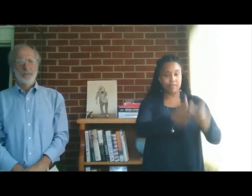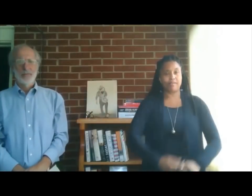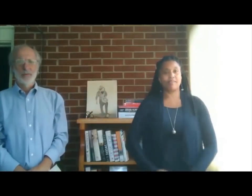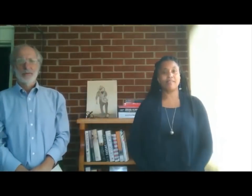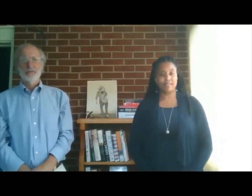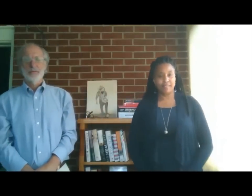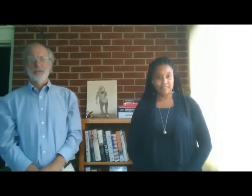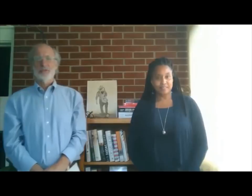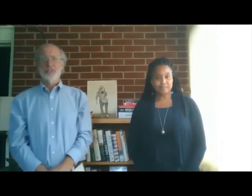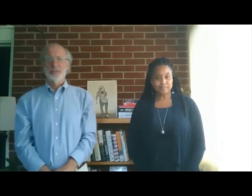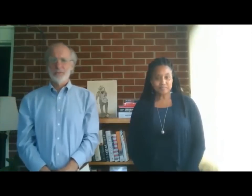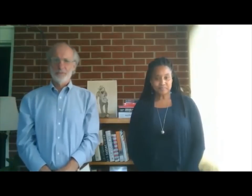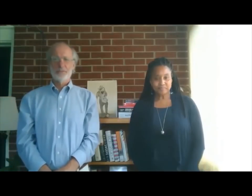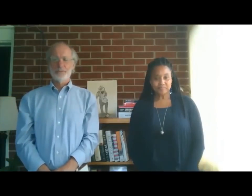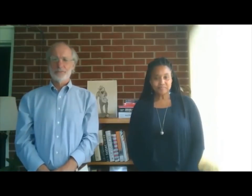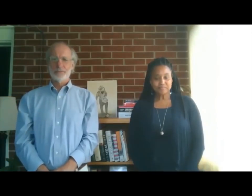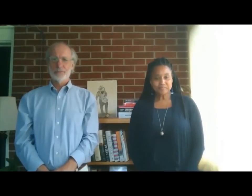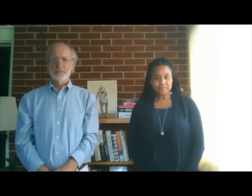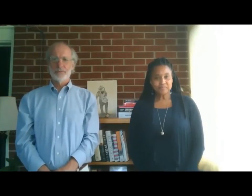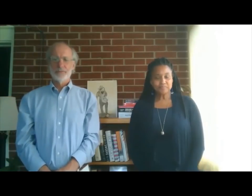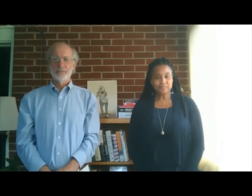Run. Your turn.